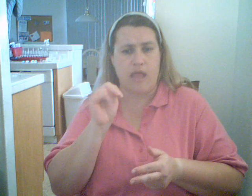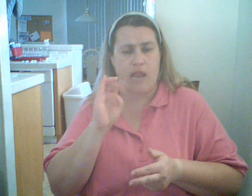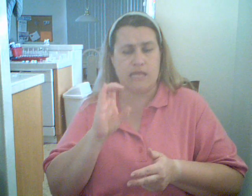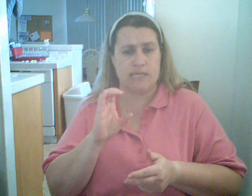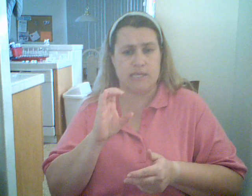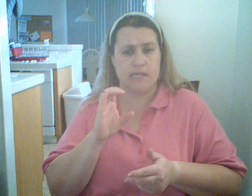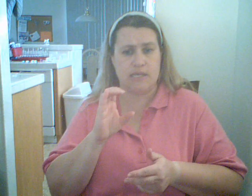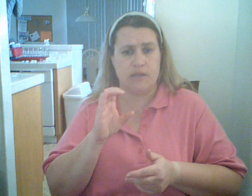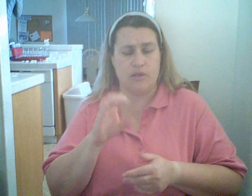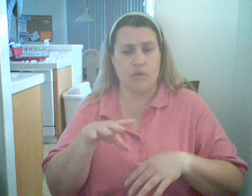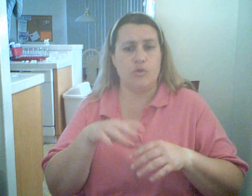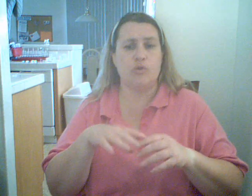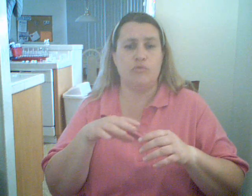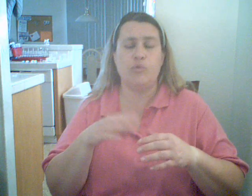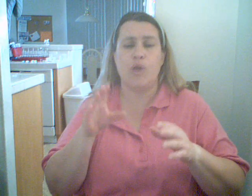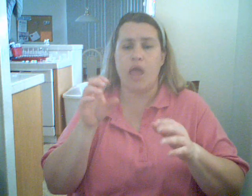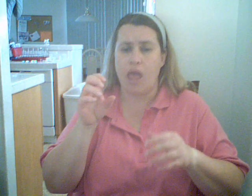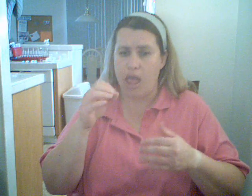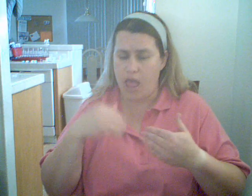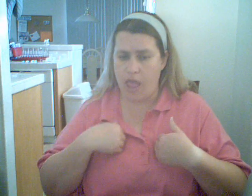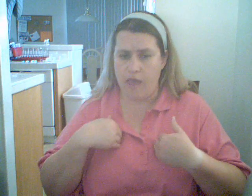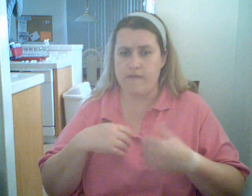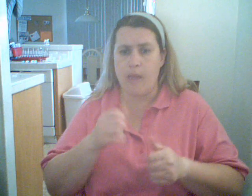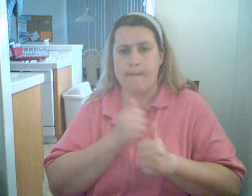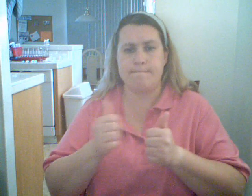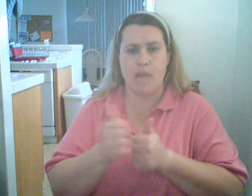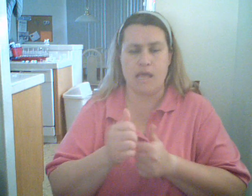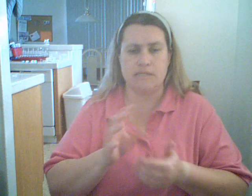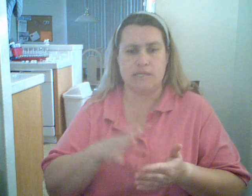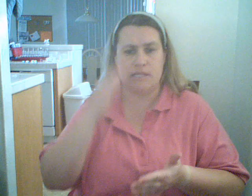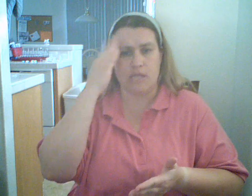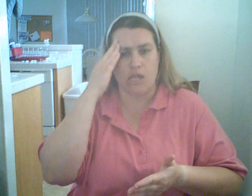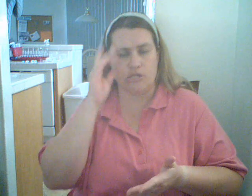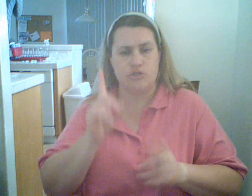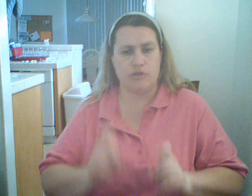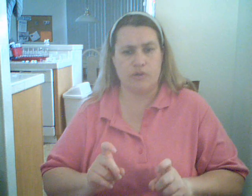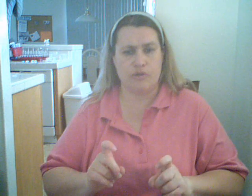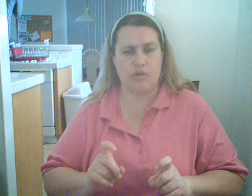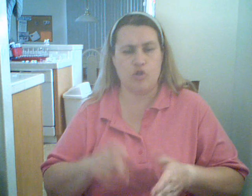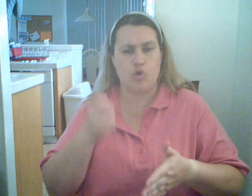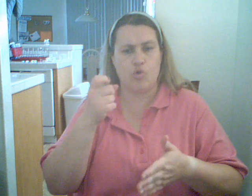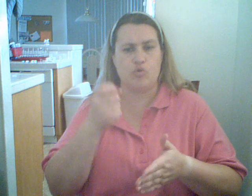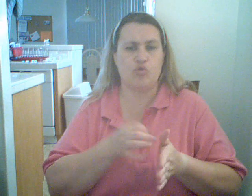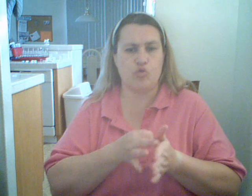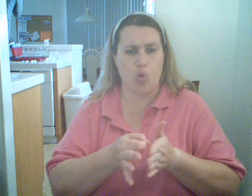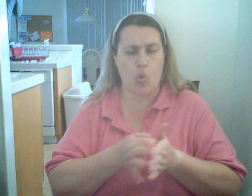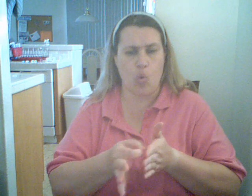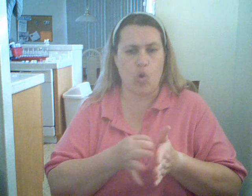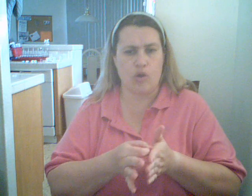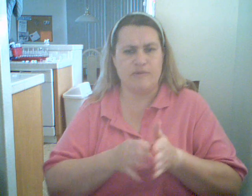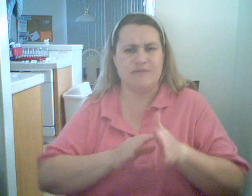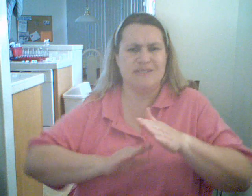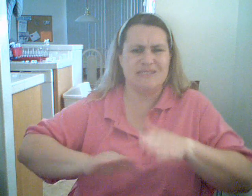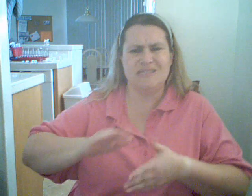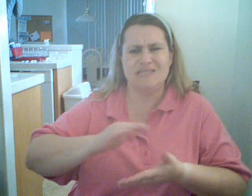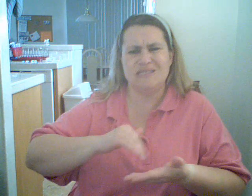that you have passed the knowledge test and that you scored within an acceptable standard range